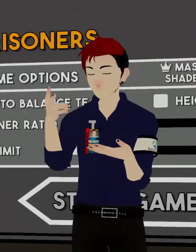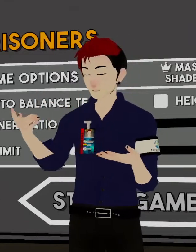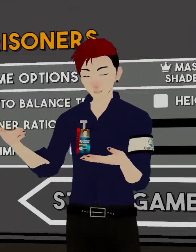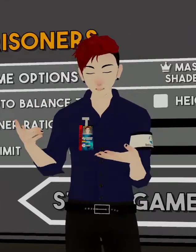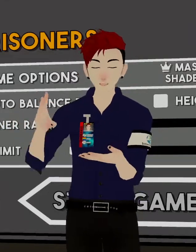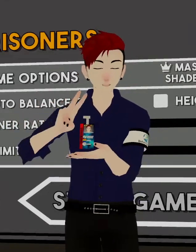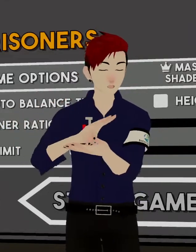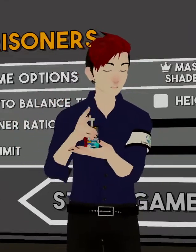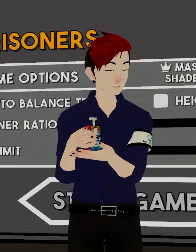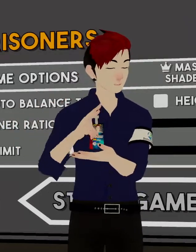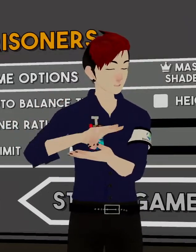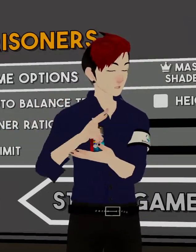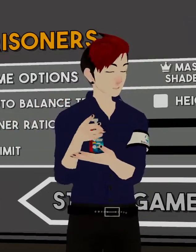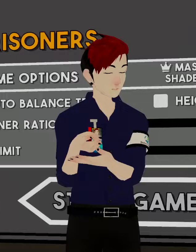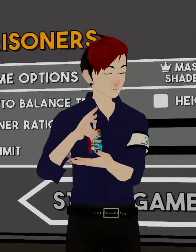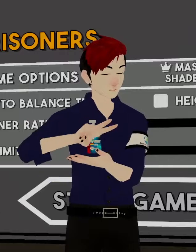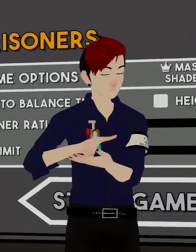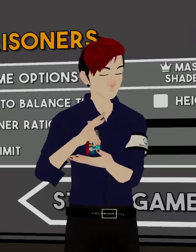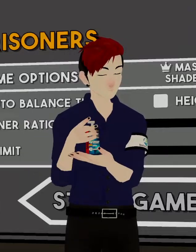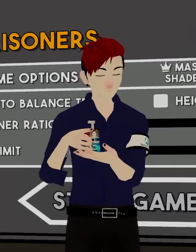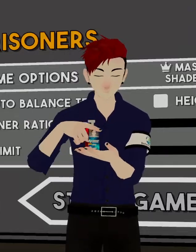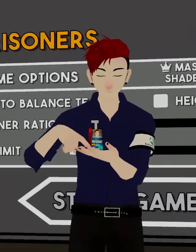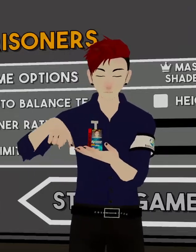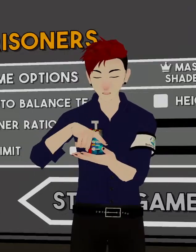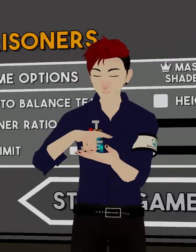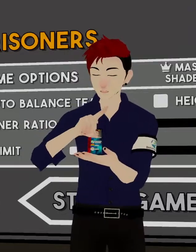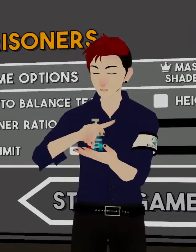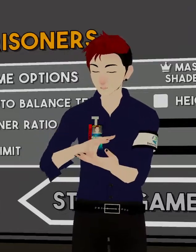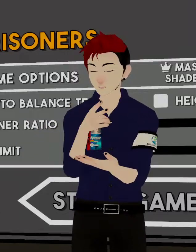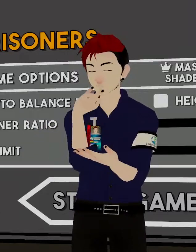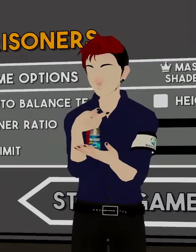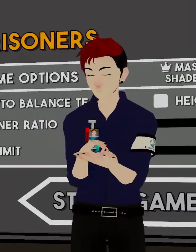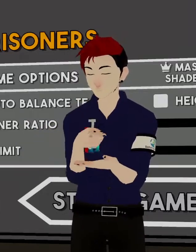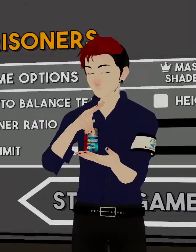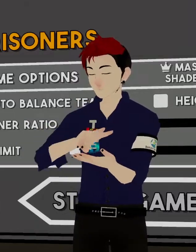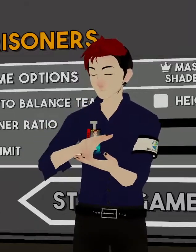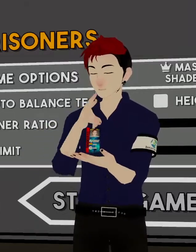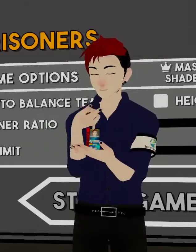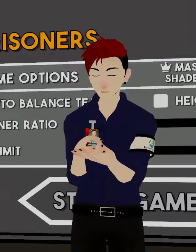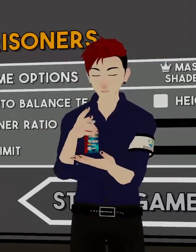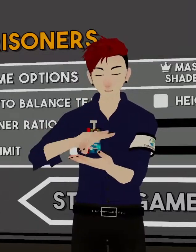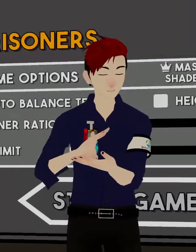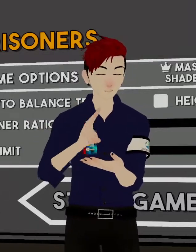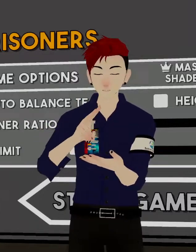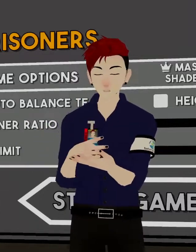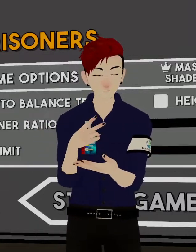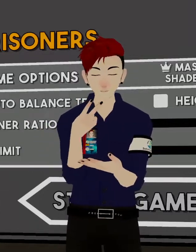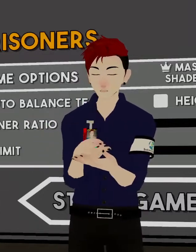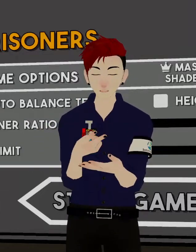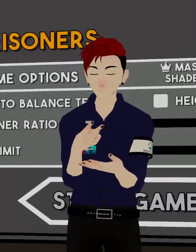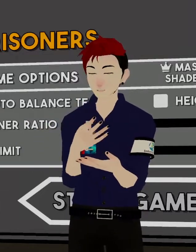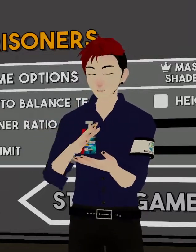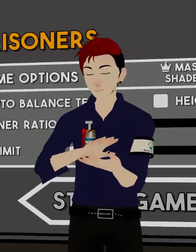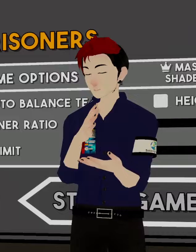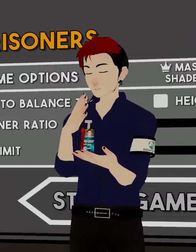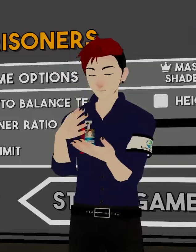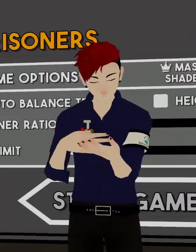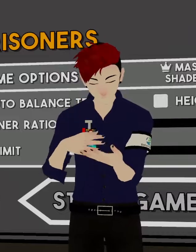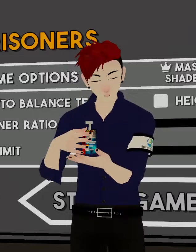It doesn't come off, it stays on your hand. Like this is your grill, you're flipping burgers or flipping steaks or whatever